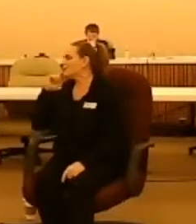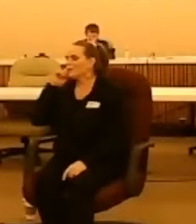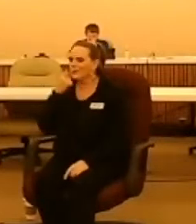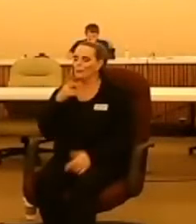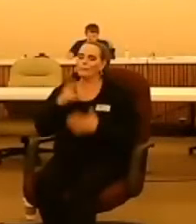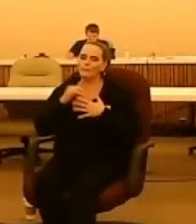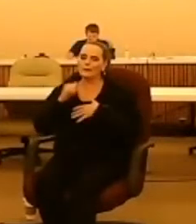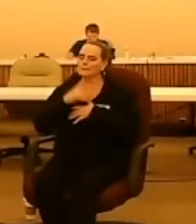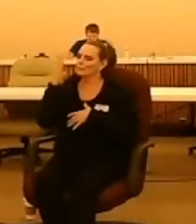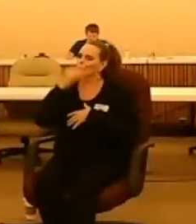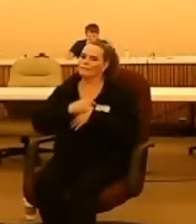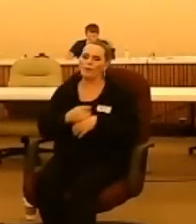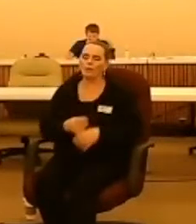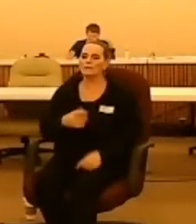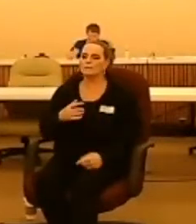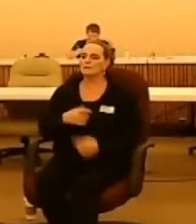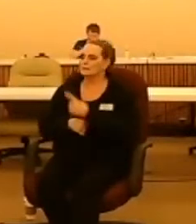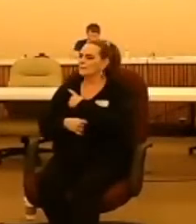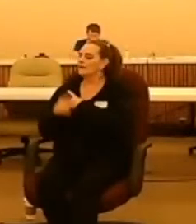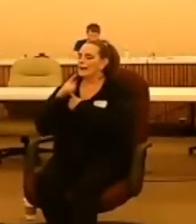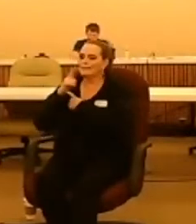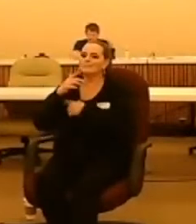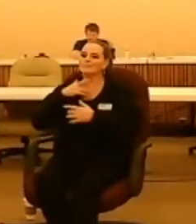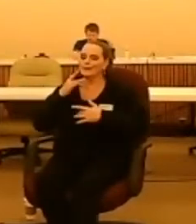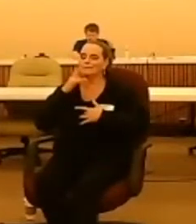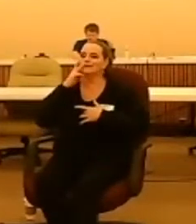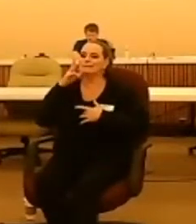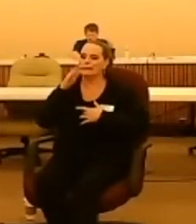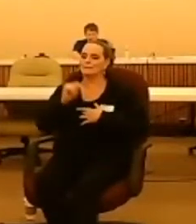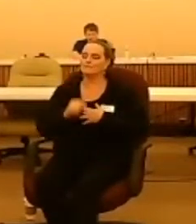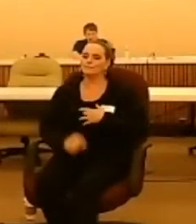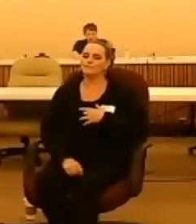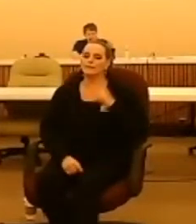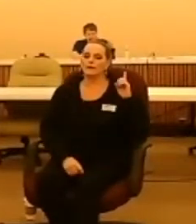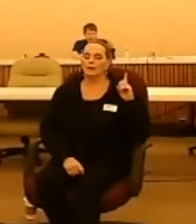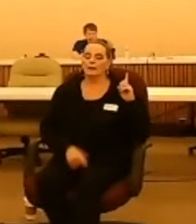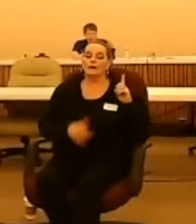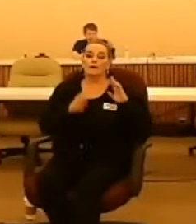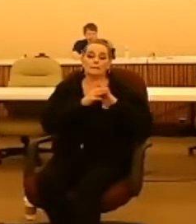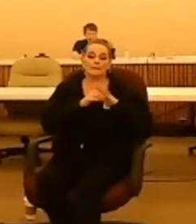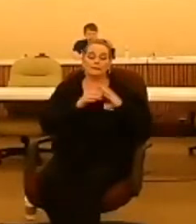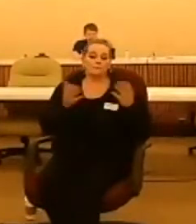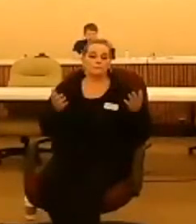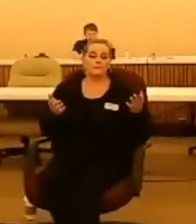Yeah, I'm looking forward to seeing it. Any further comment?